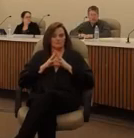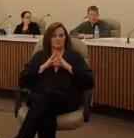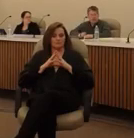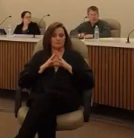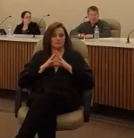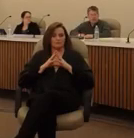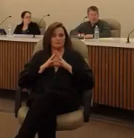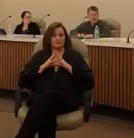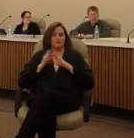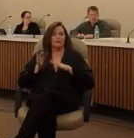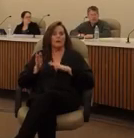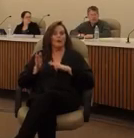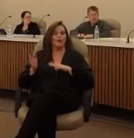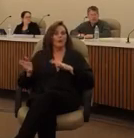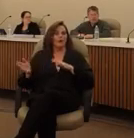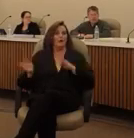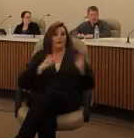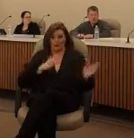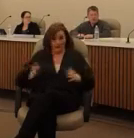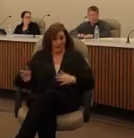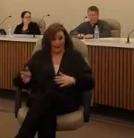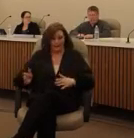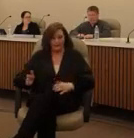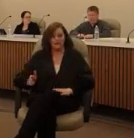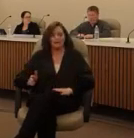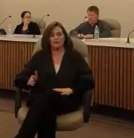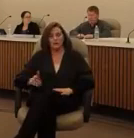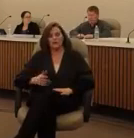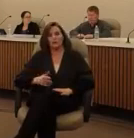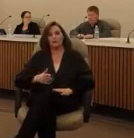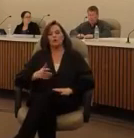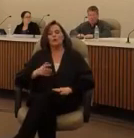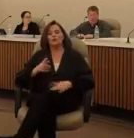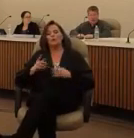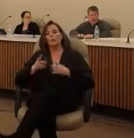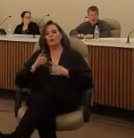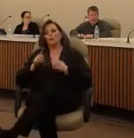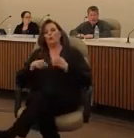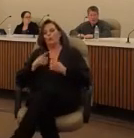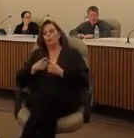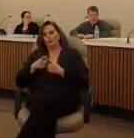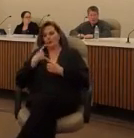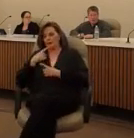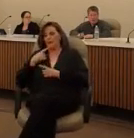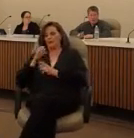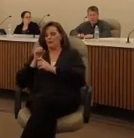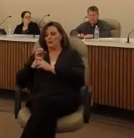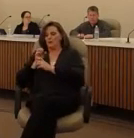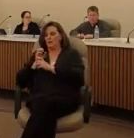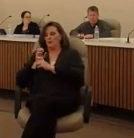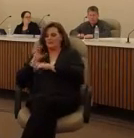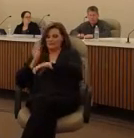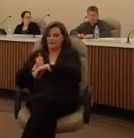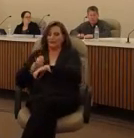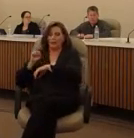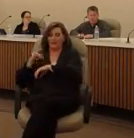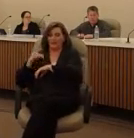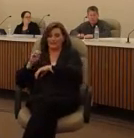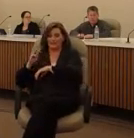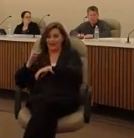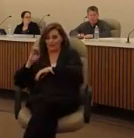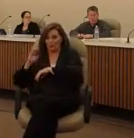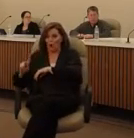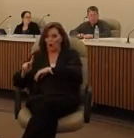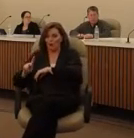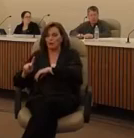funding dependent, we are going to at least, while we're putting in the sidewalk, run the conduit. Whether we'll have enough money left over to actually put